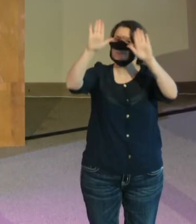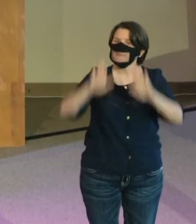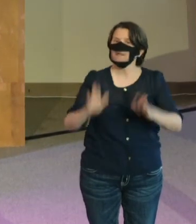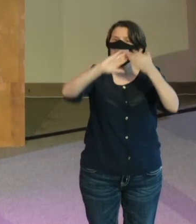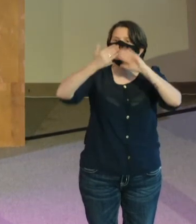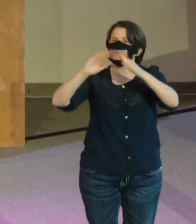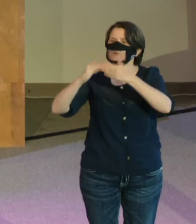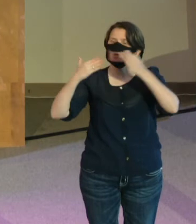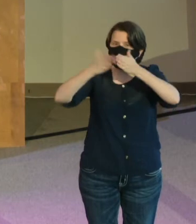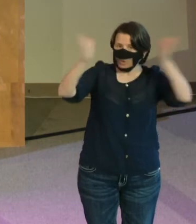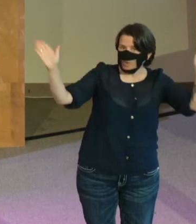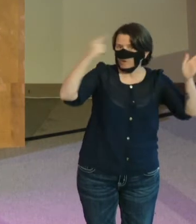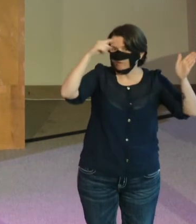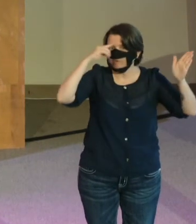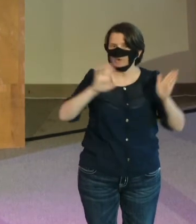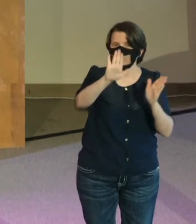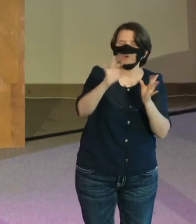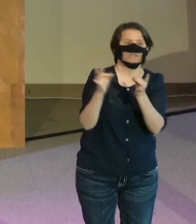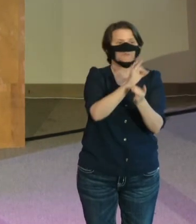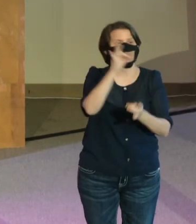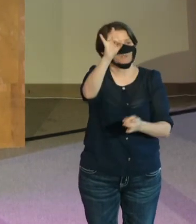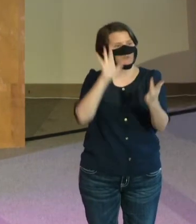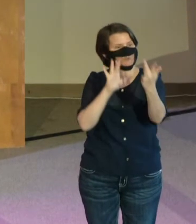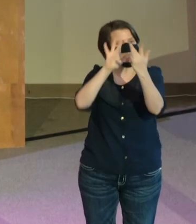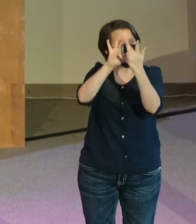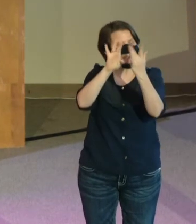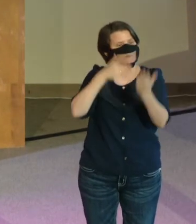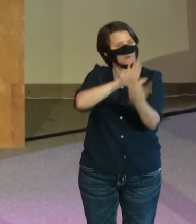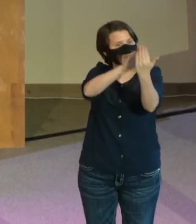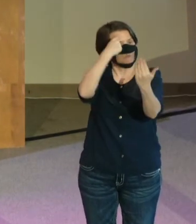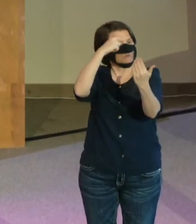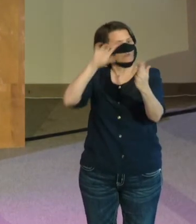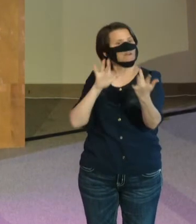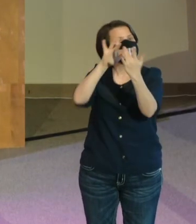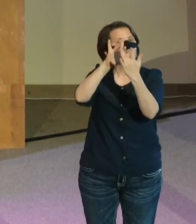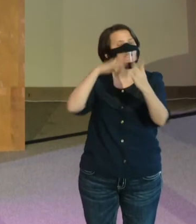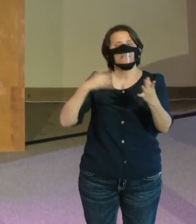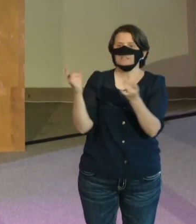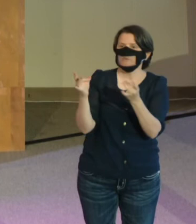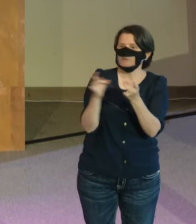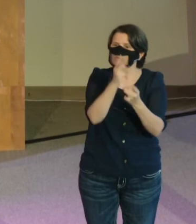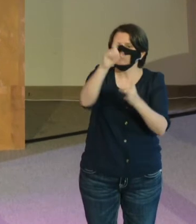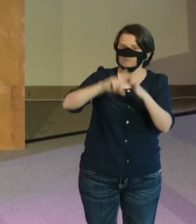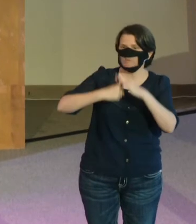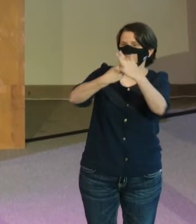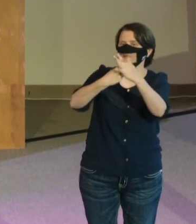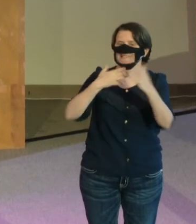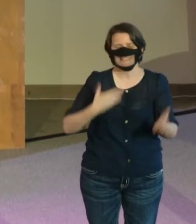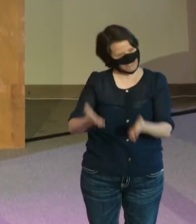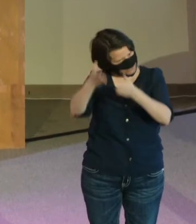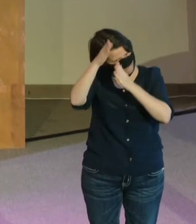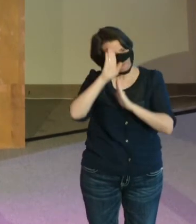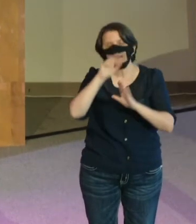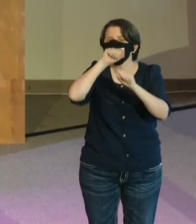your path is. To connect to Source is acceptable, is divine, is welcomed